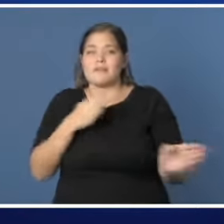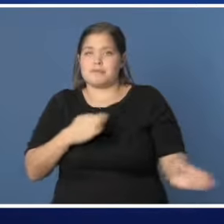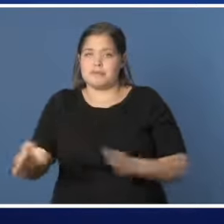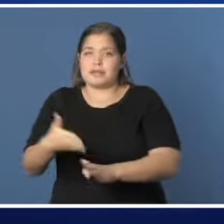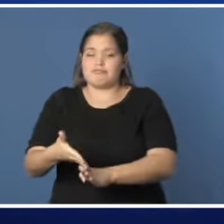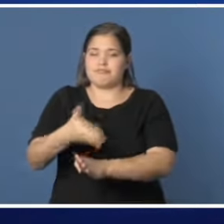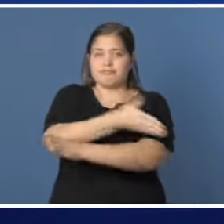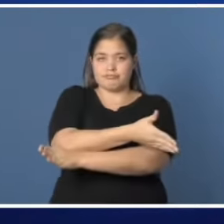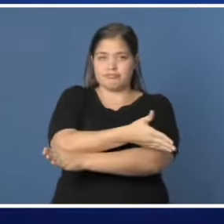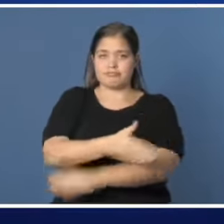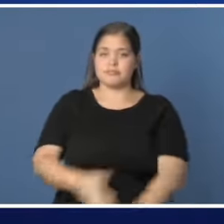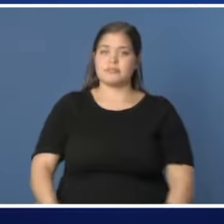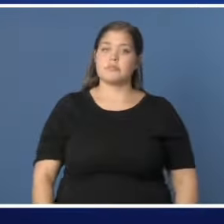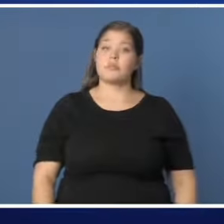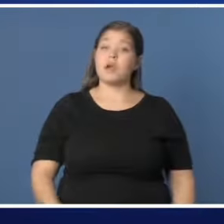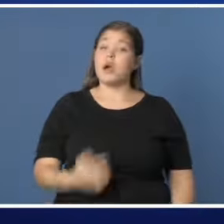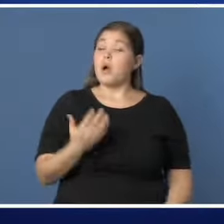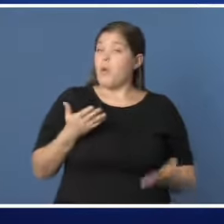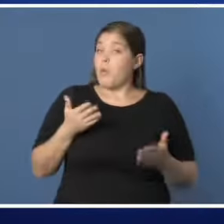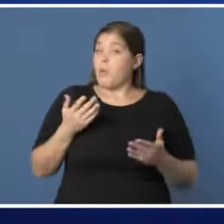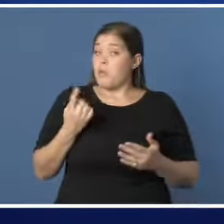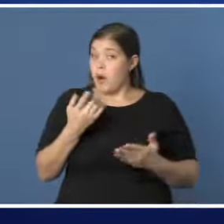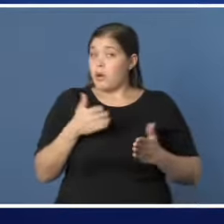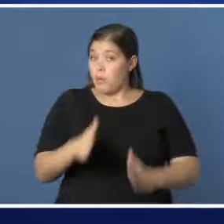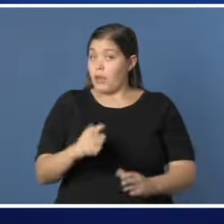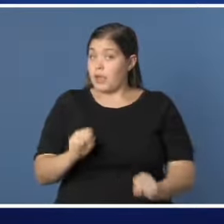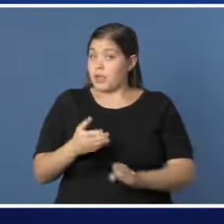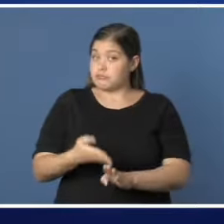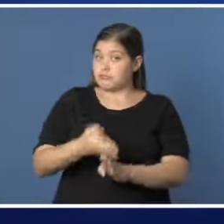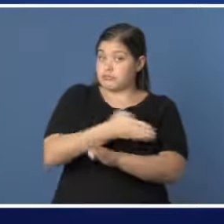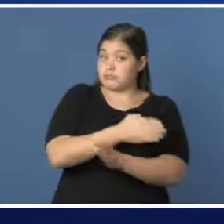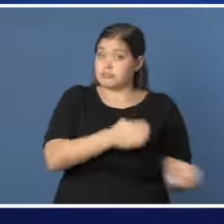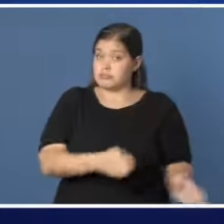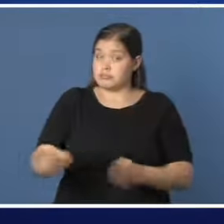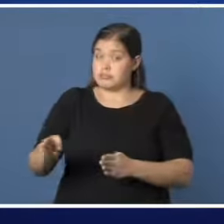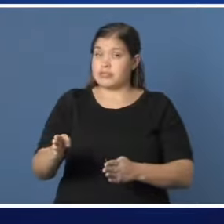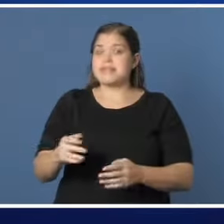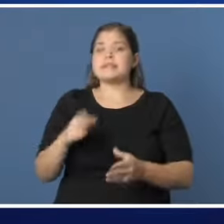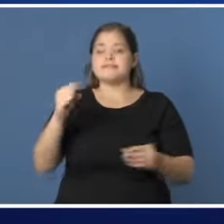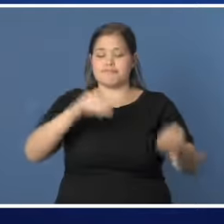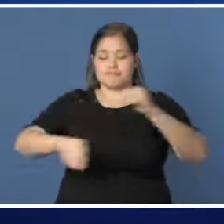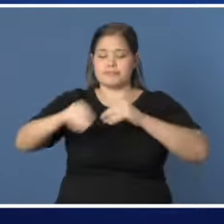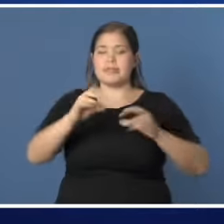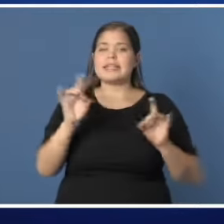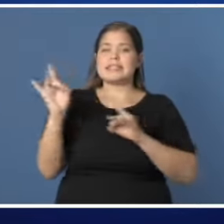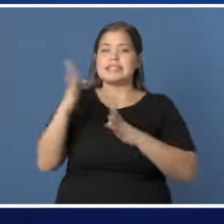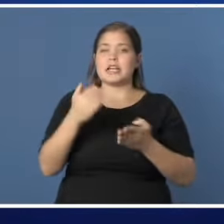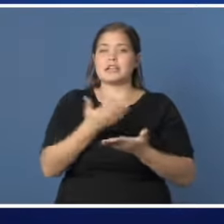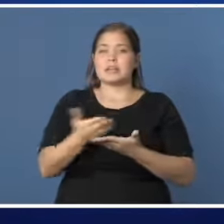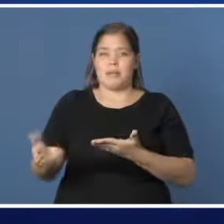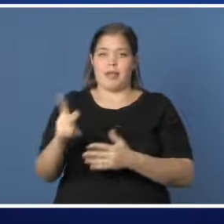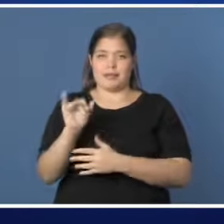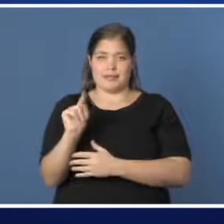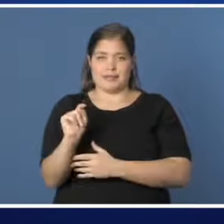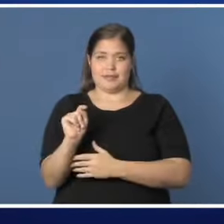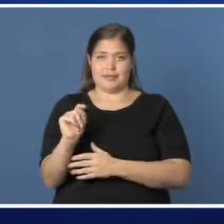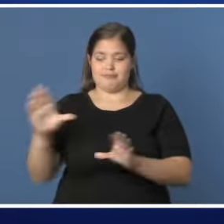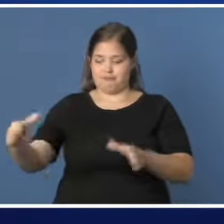for disaster before it strikes. One way to prepare is by assembling a disaster supplies